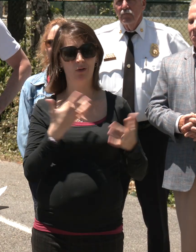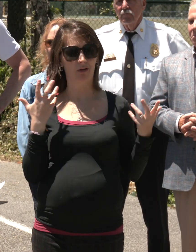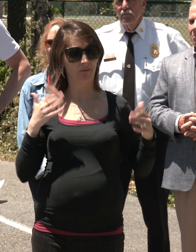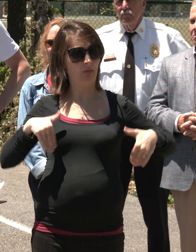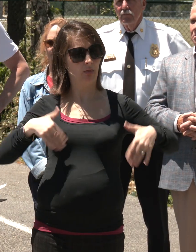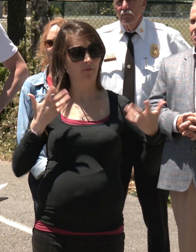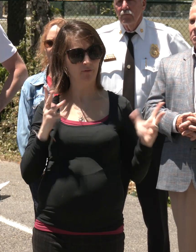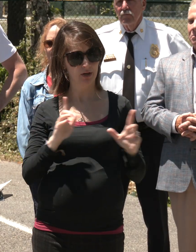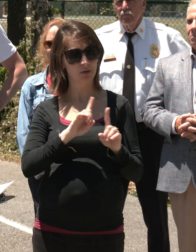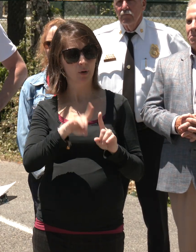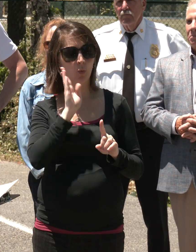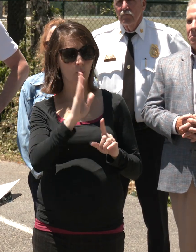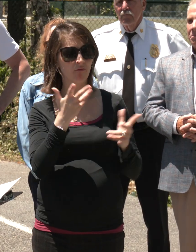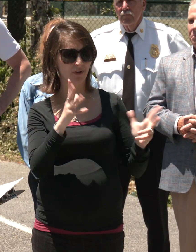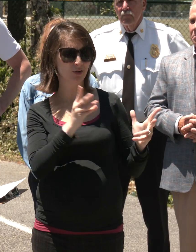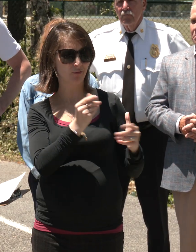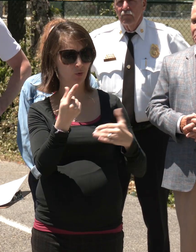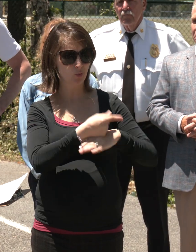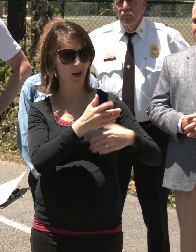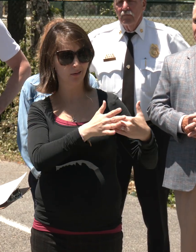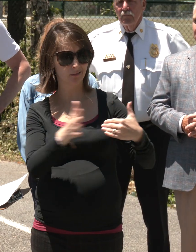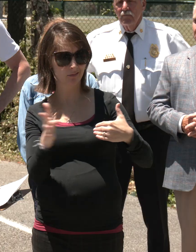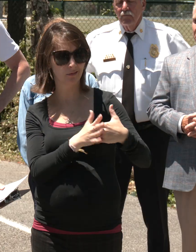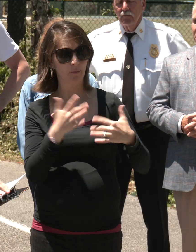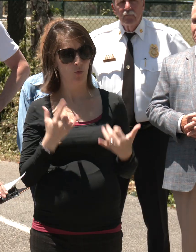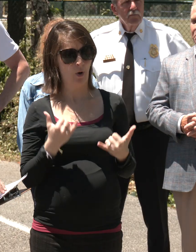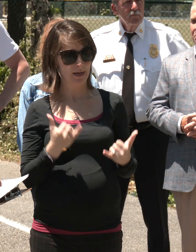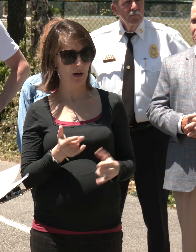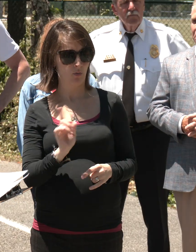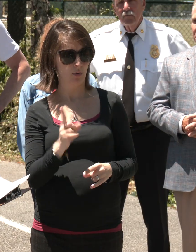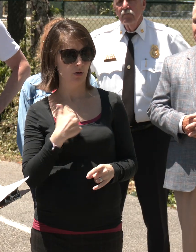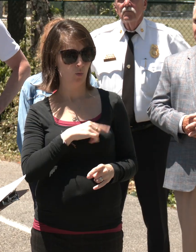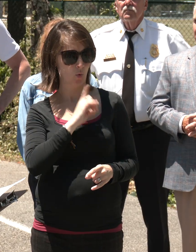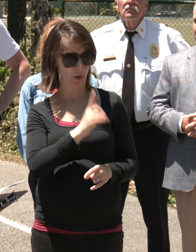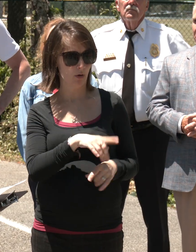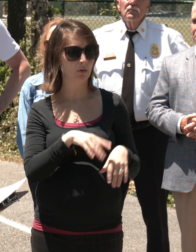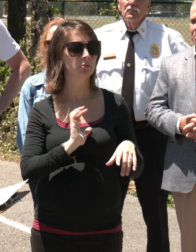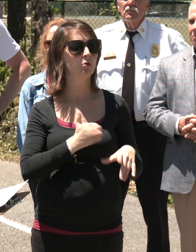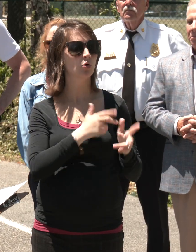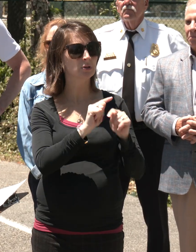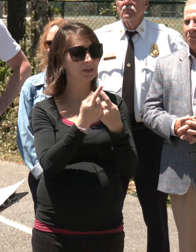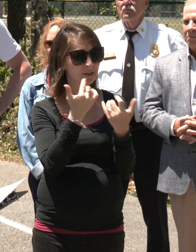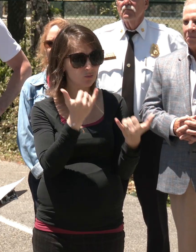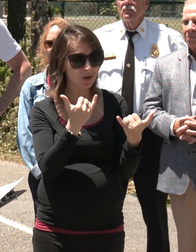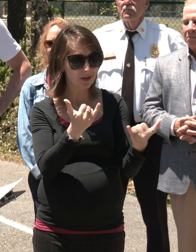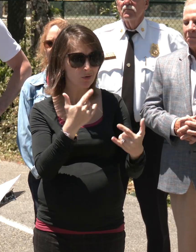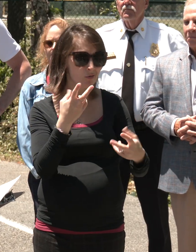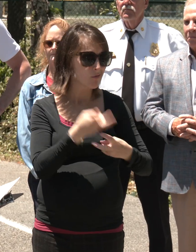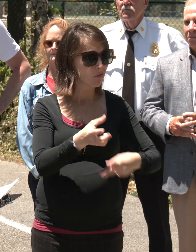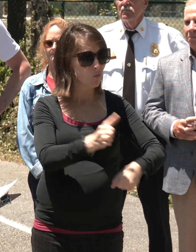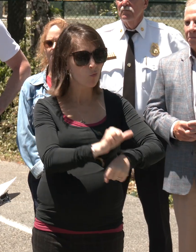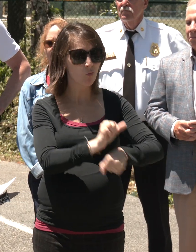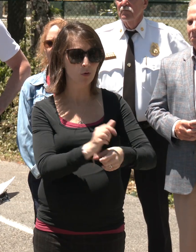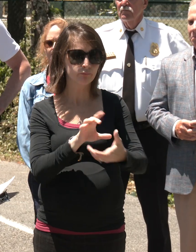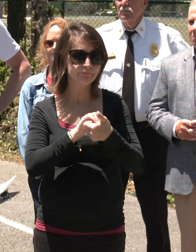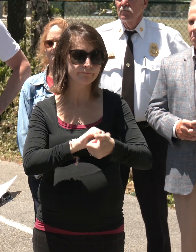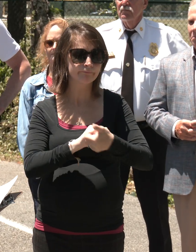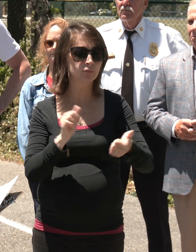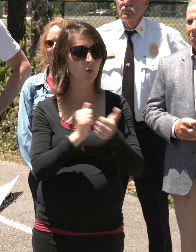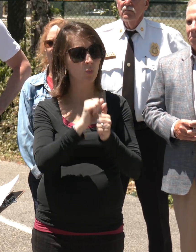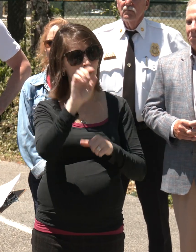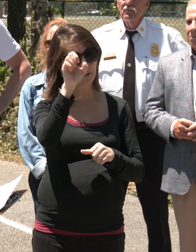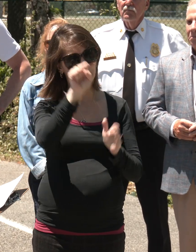coming days, but that is where we stand right now. Our team has been hard at work with the state and federal partners to